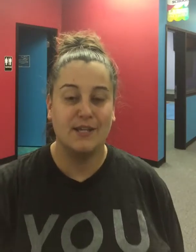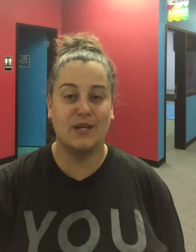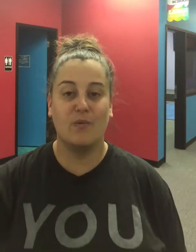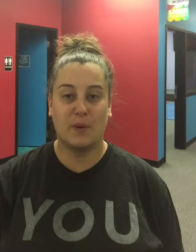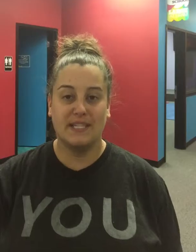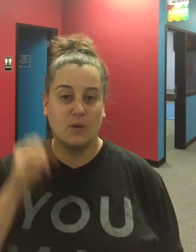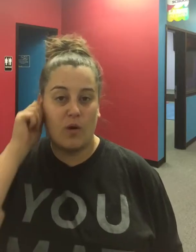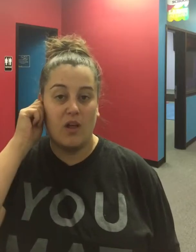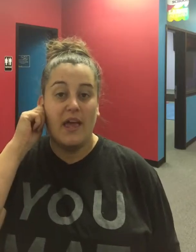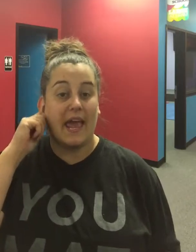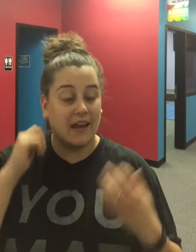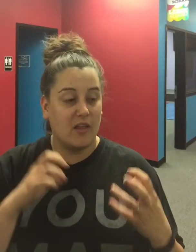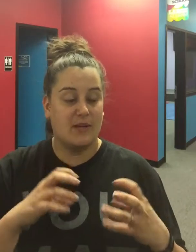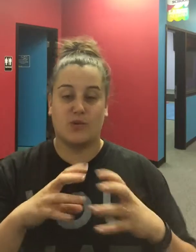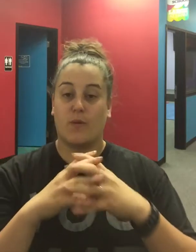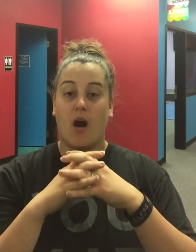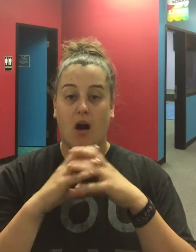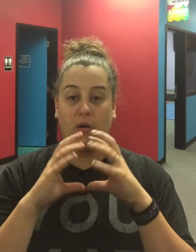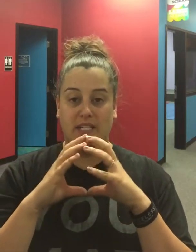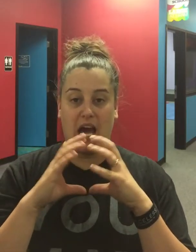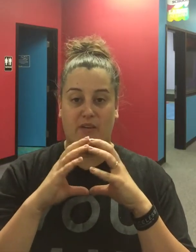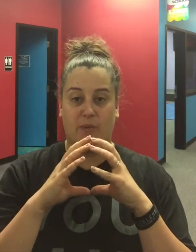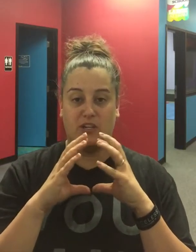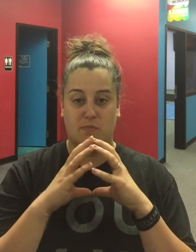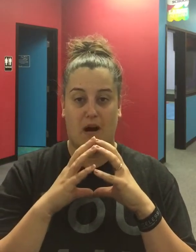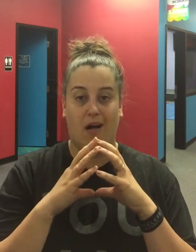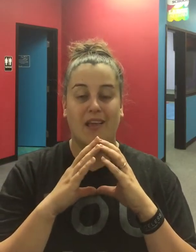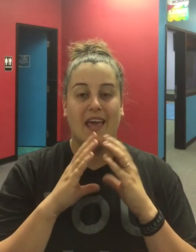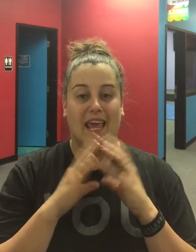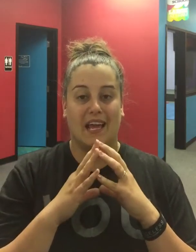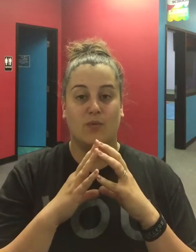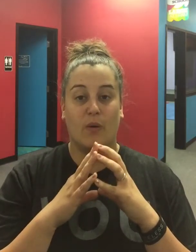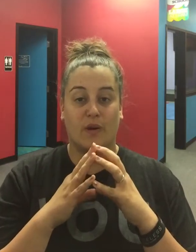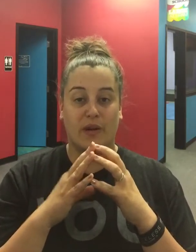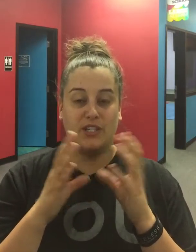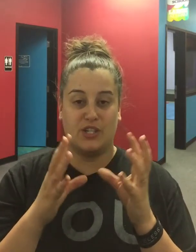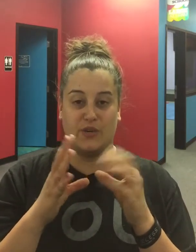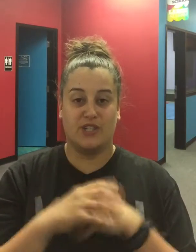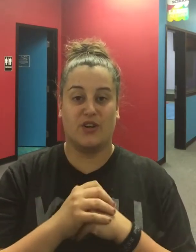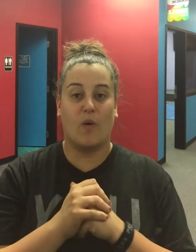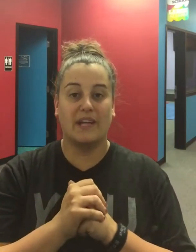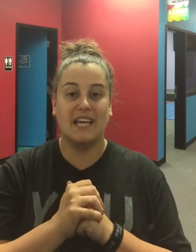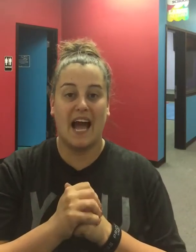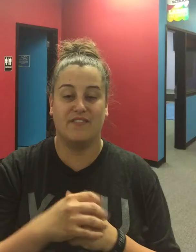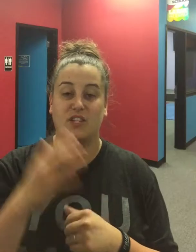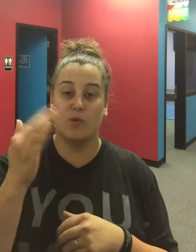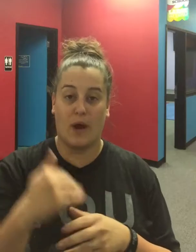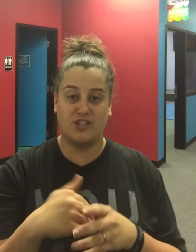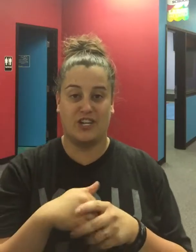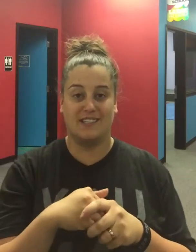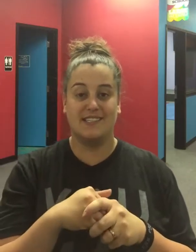So in preschool and elementary, we're all going to have a beach ball. And what we're going to do is you're going to have some questions.